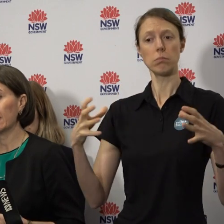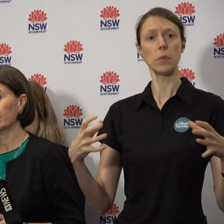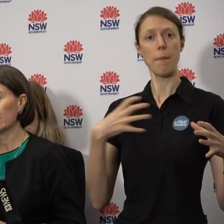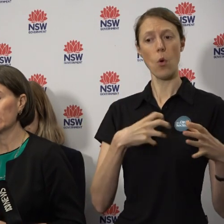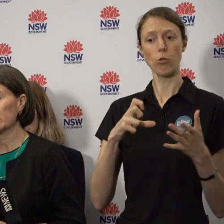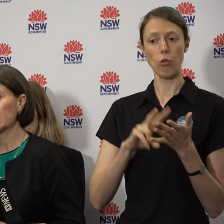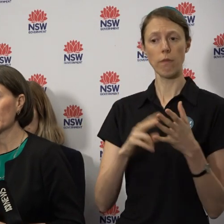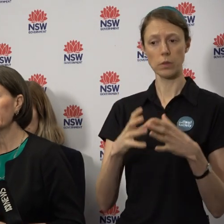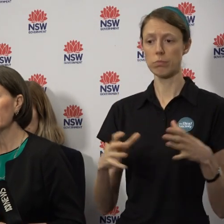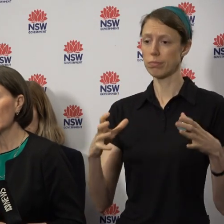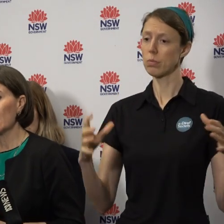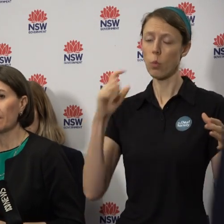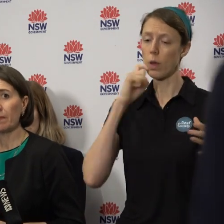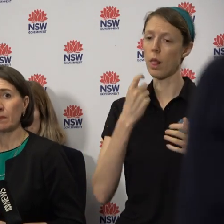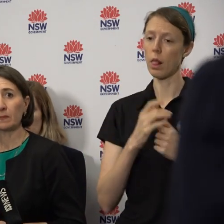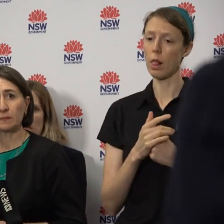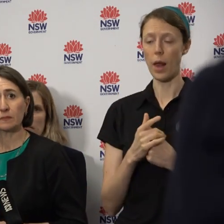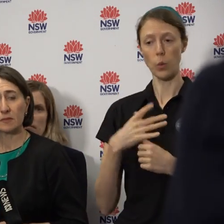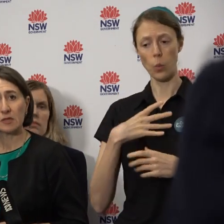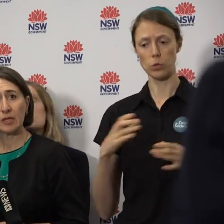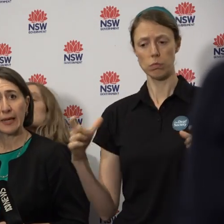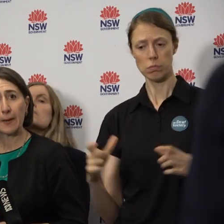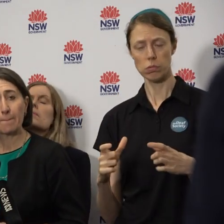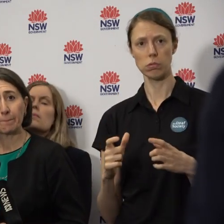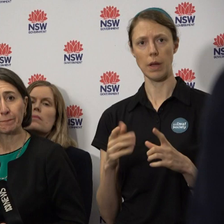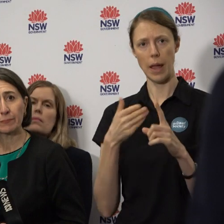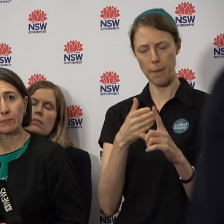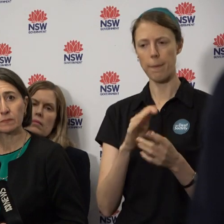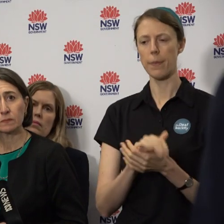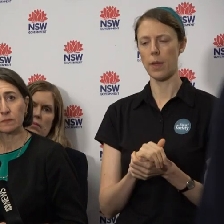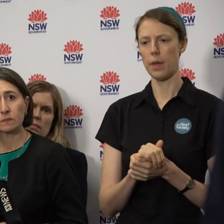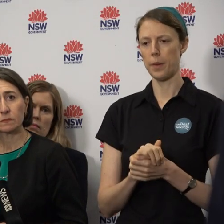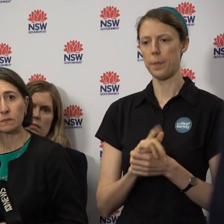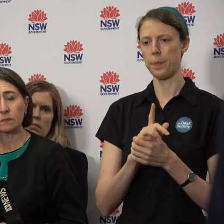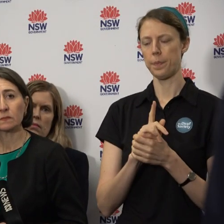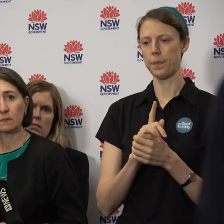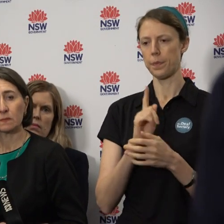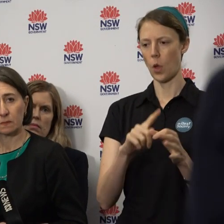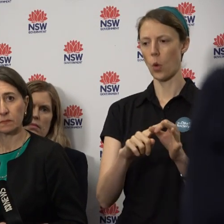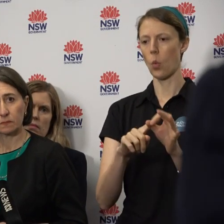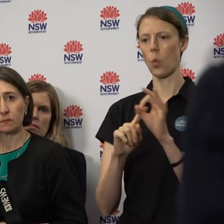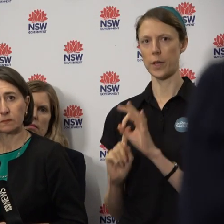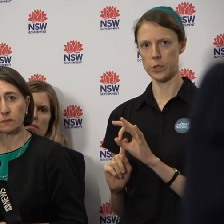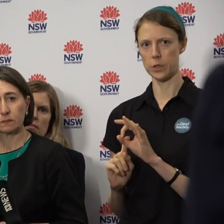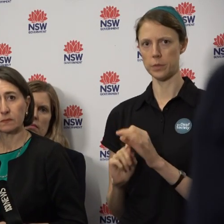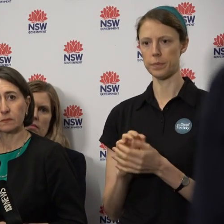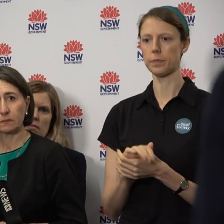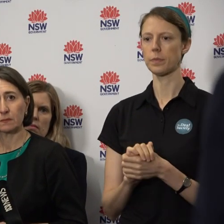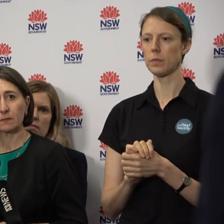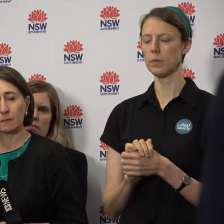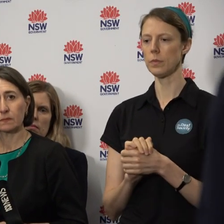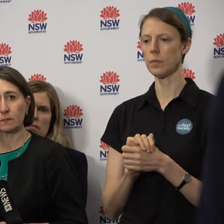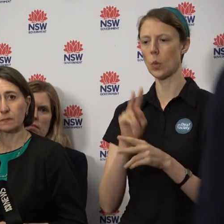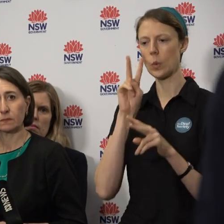contain and reduce the spread. If I can go to the question though, and that is that we're hearing stories about GPs going down to Bunnings to buy masks